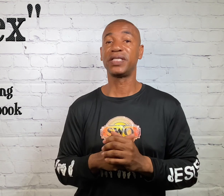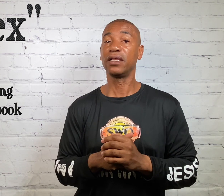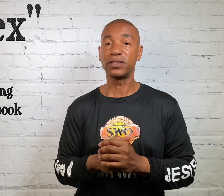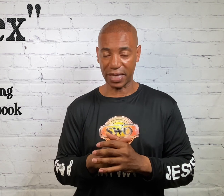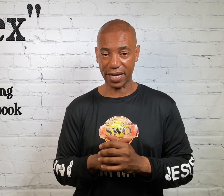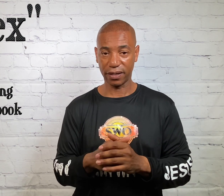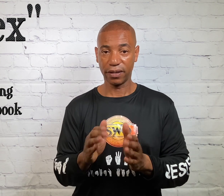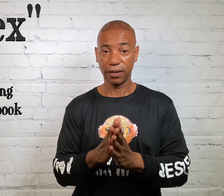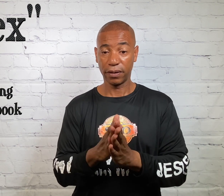that looks like.